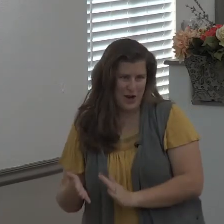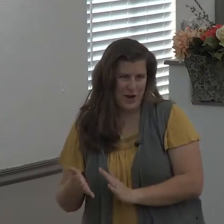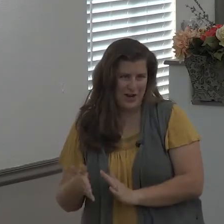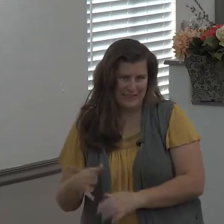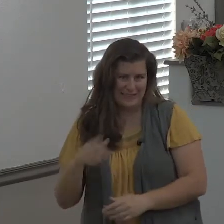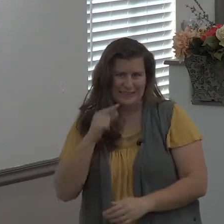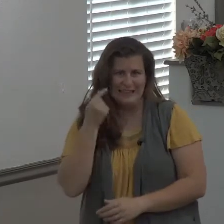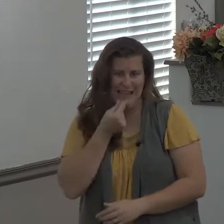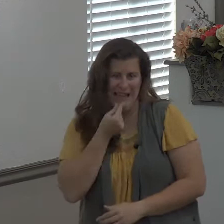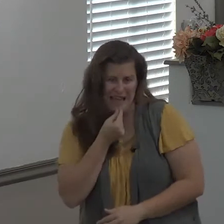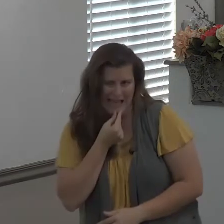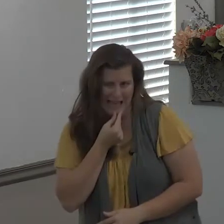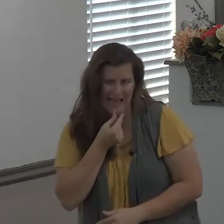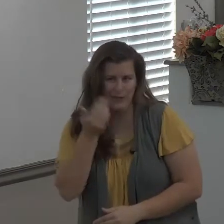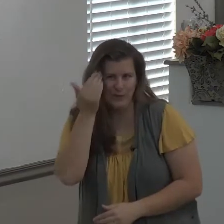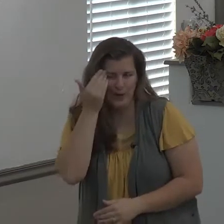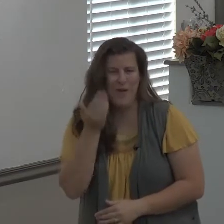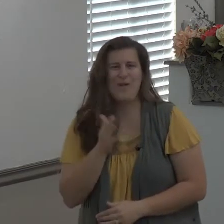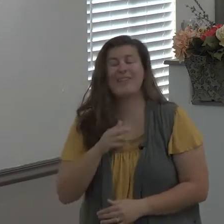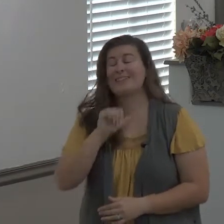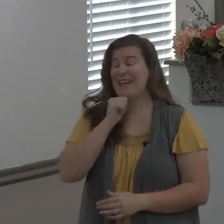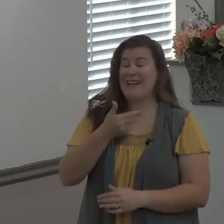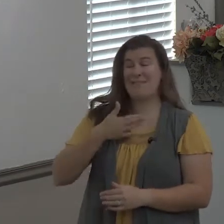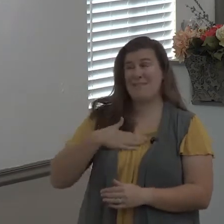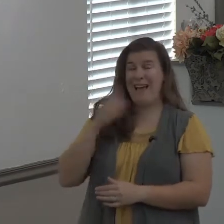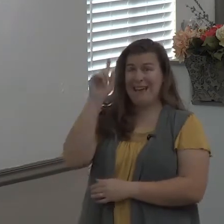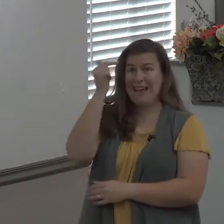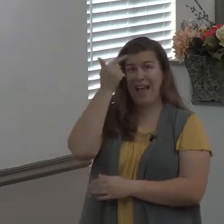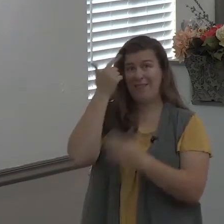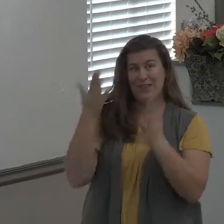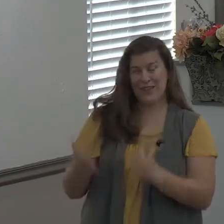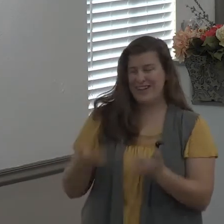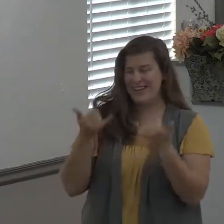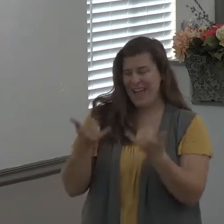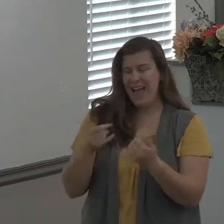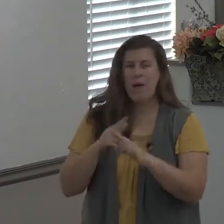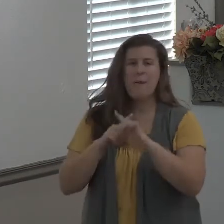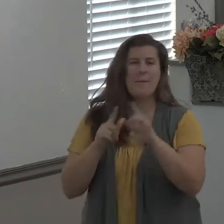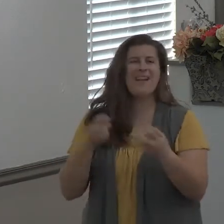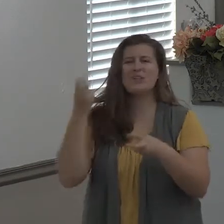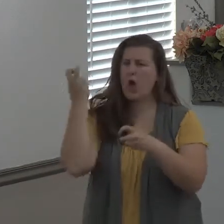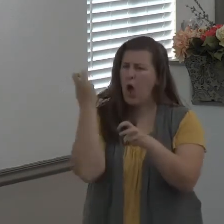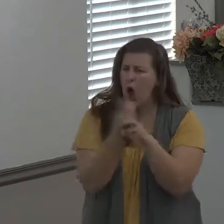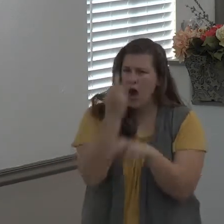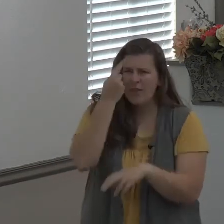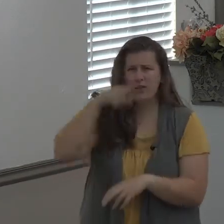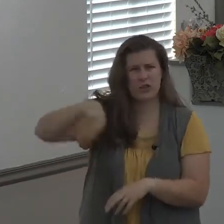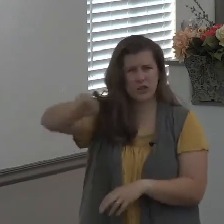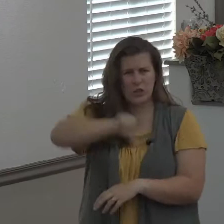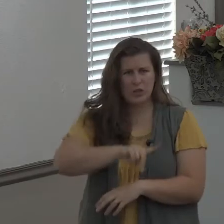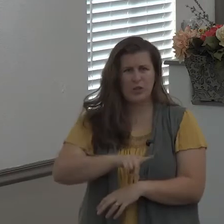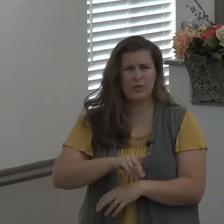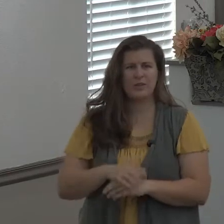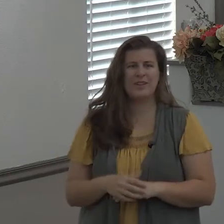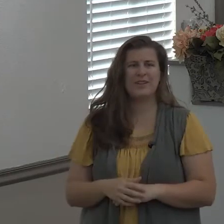and here in Colorado with your governor, hallelujah, I don't have to say my governor, but your governor,